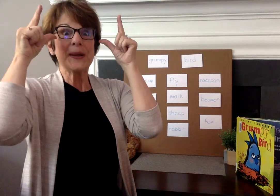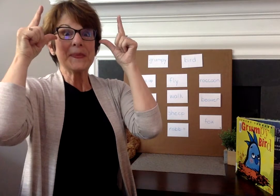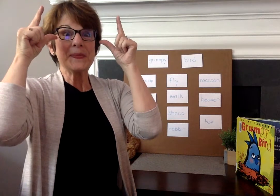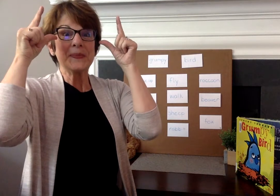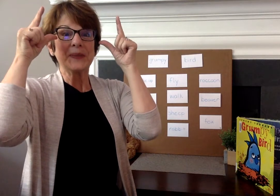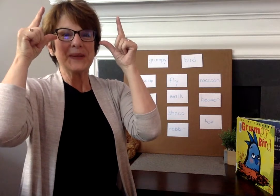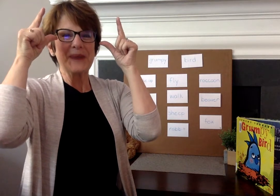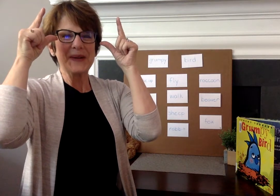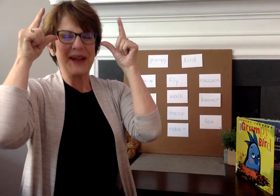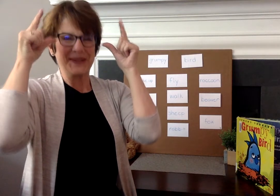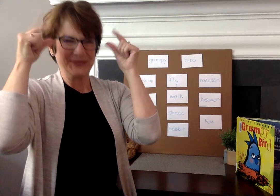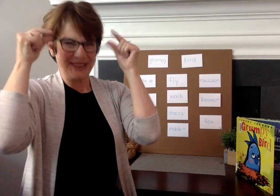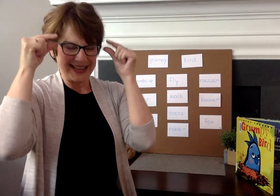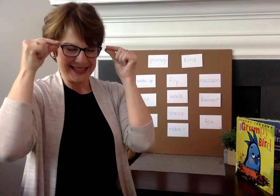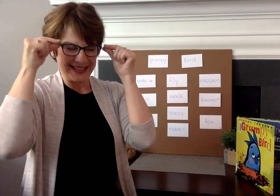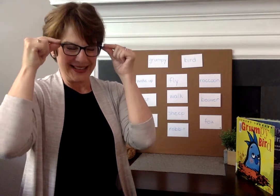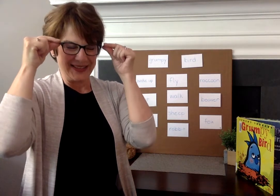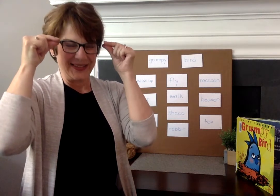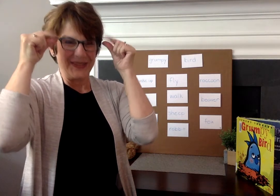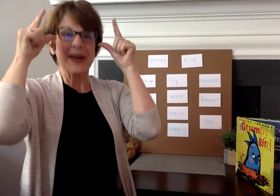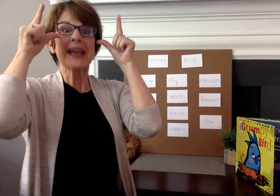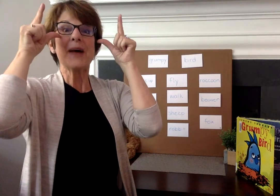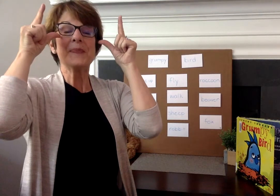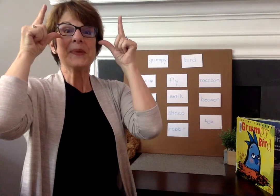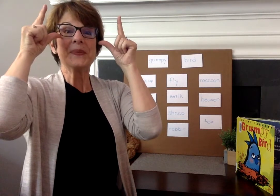them. We woke up, right? Wake up.